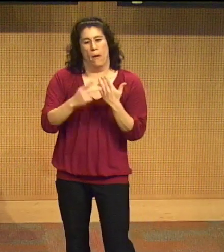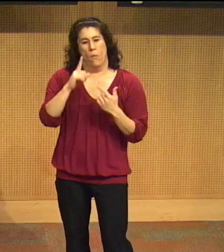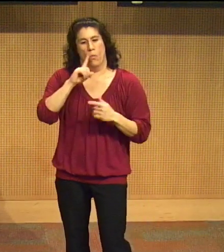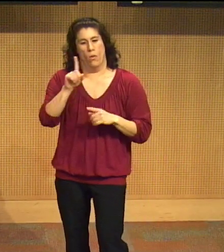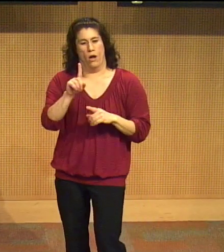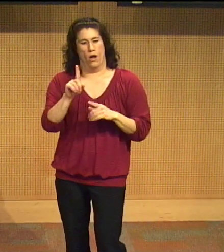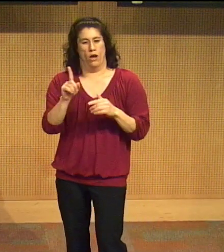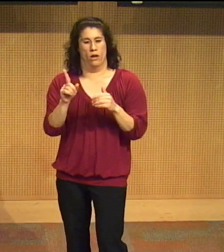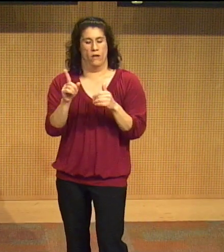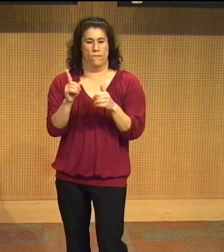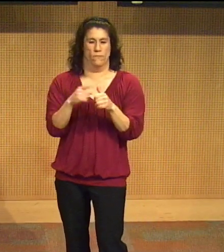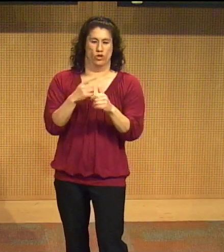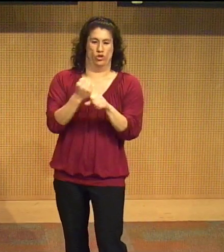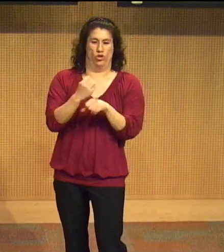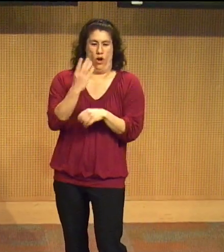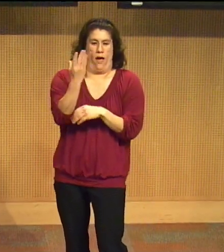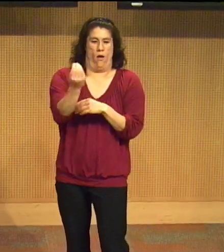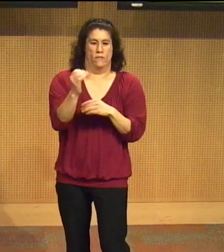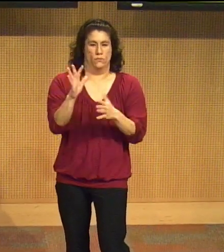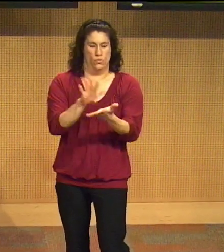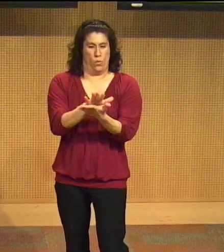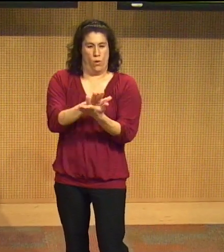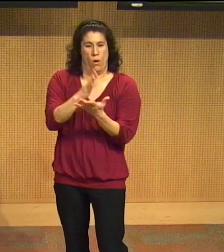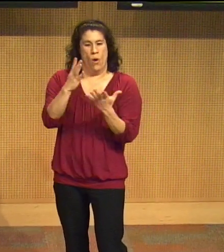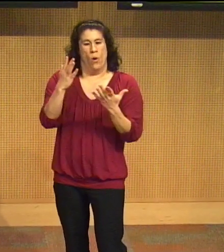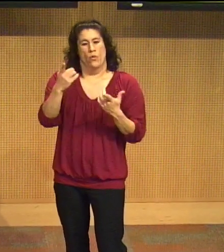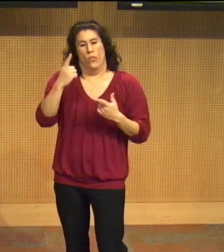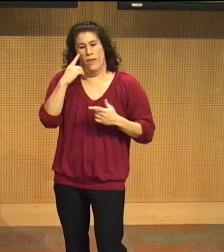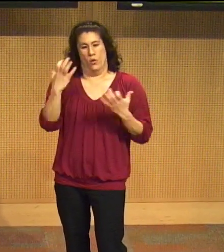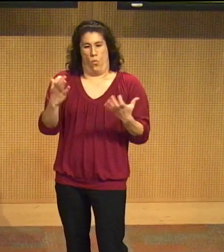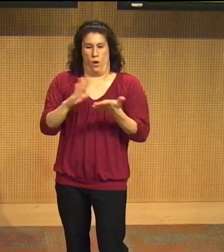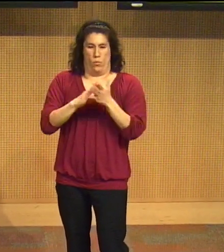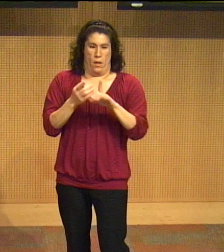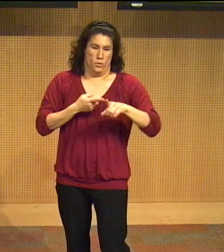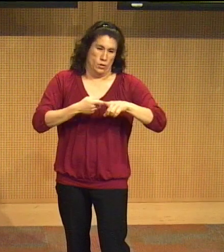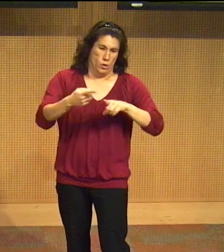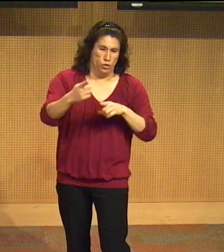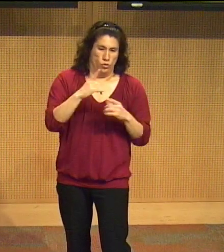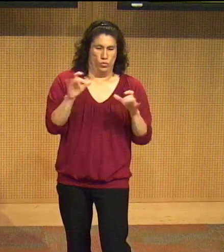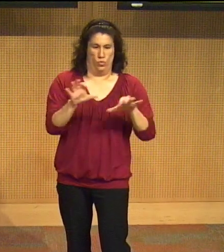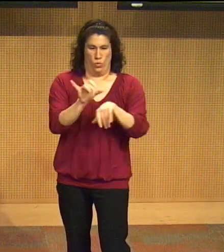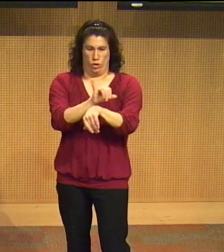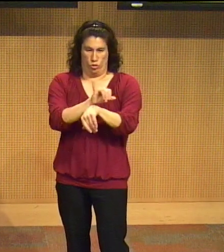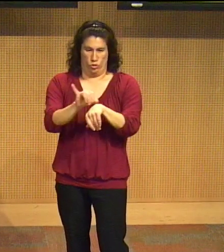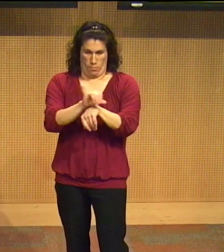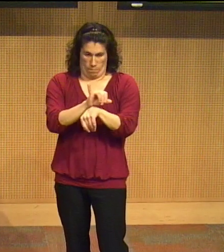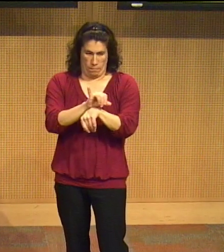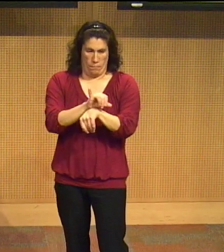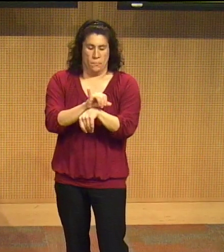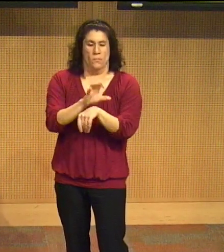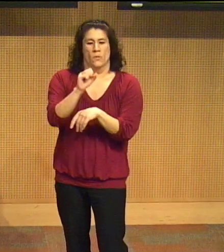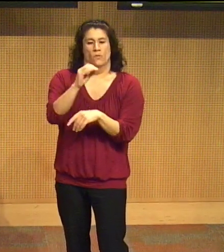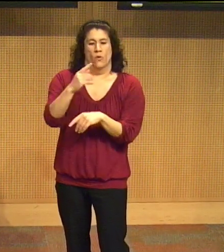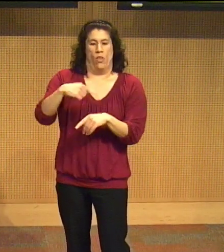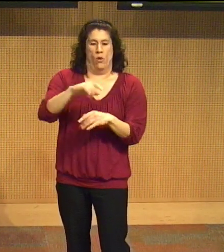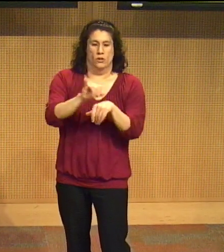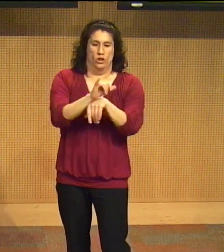them. Typically in a program, your first year out of veterinary school, you choose an internship rotation that will be